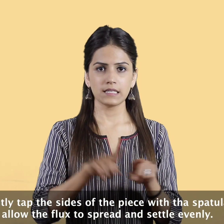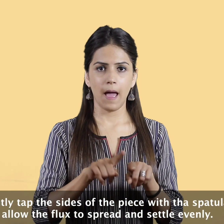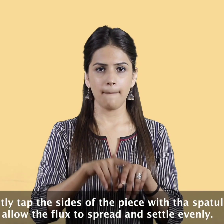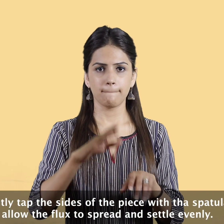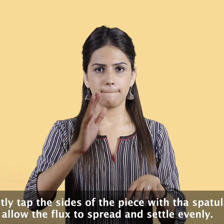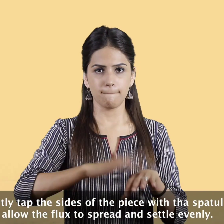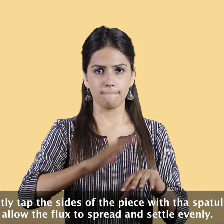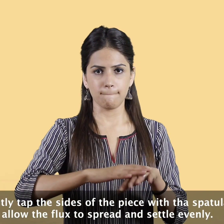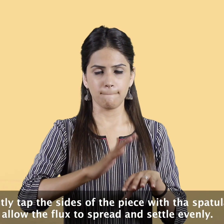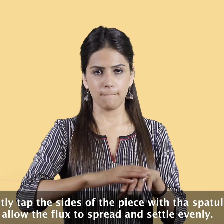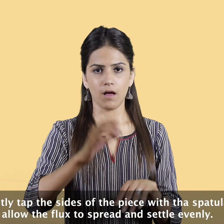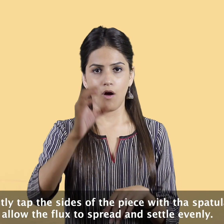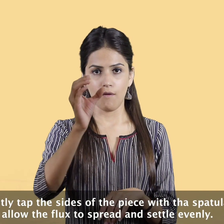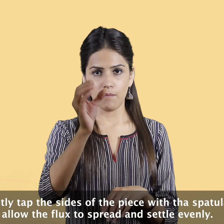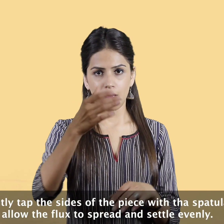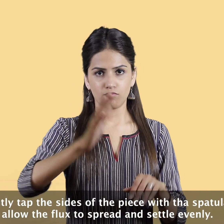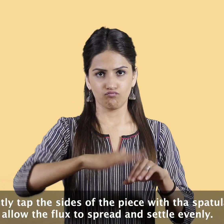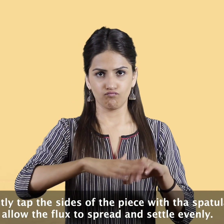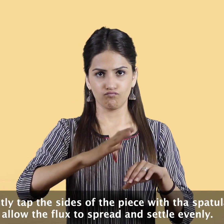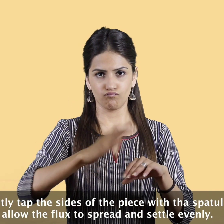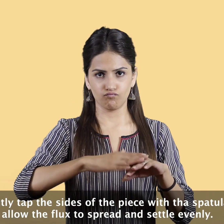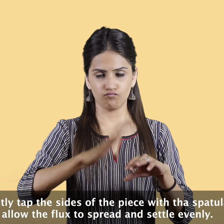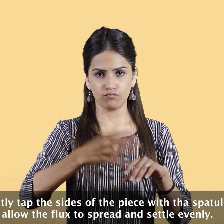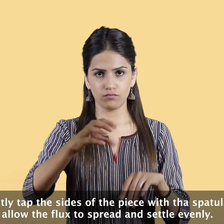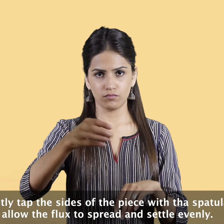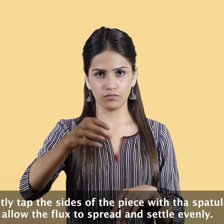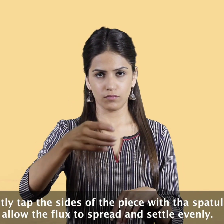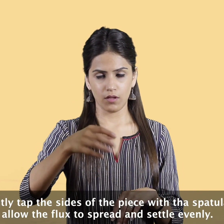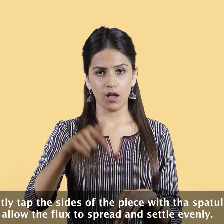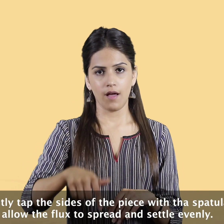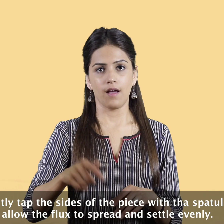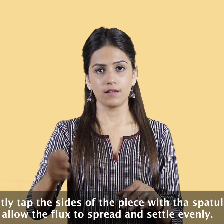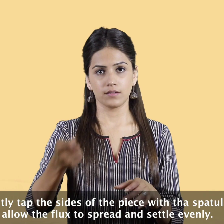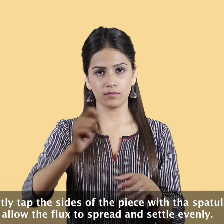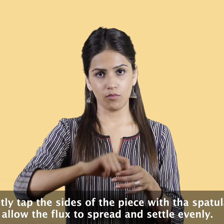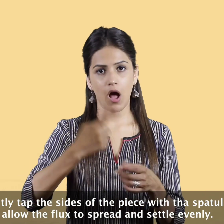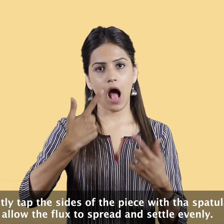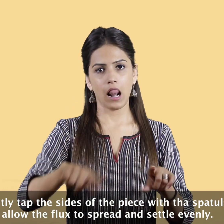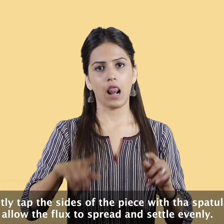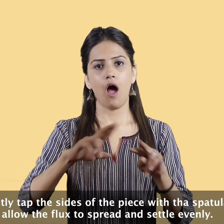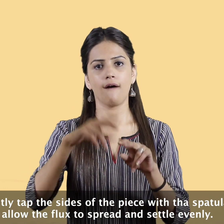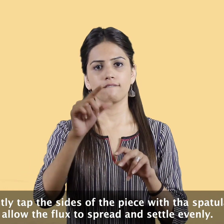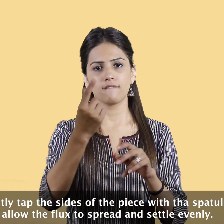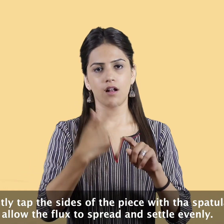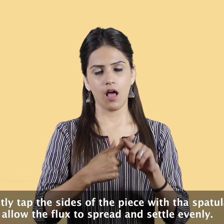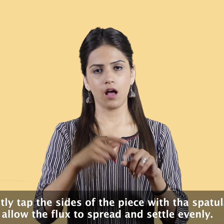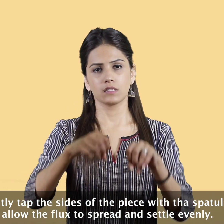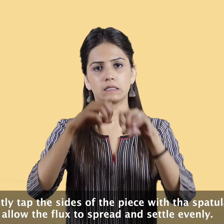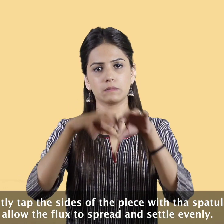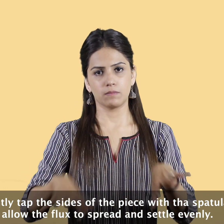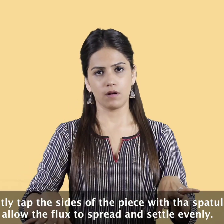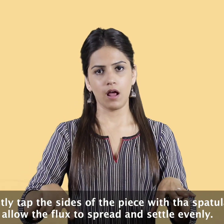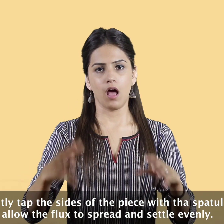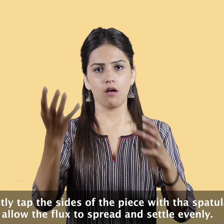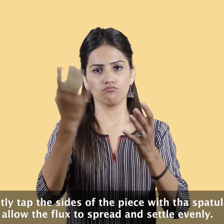Gently tap the sides of the piece with the spatula to allow the flux to spread and settle